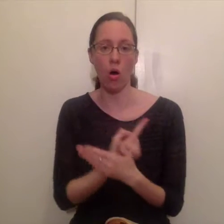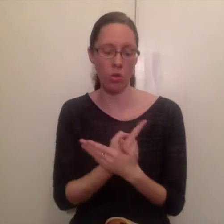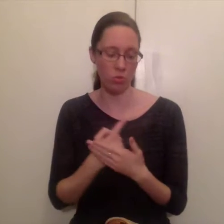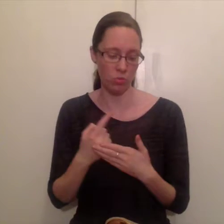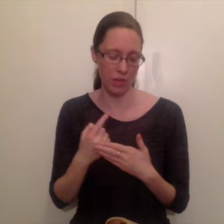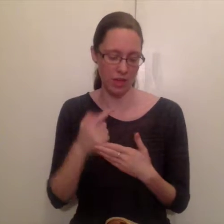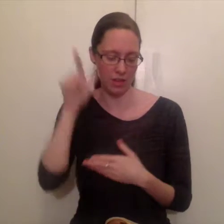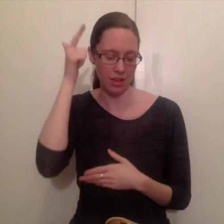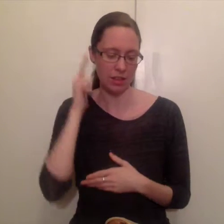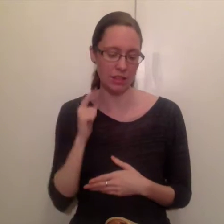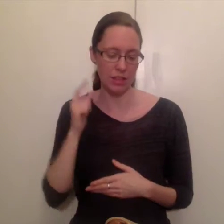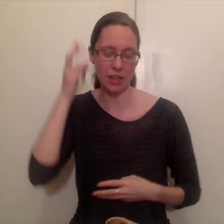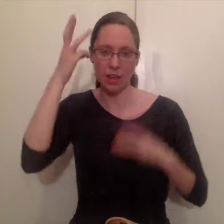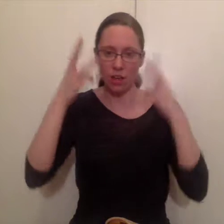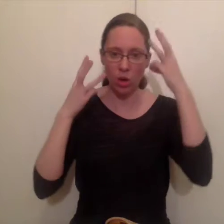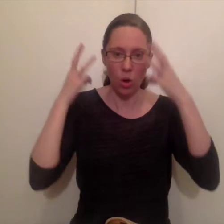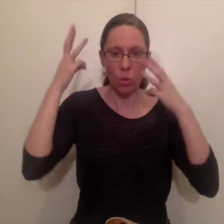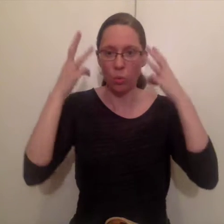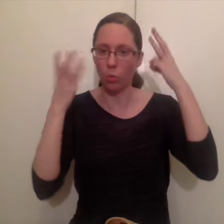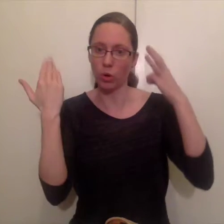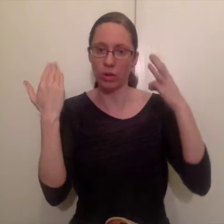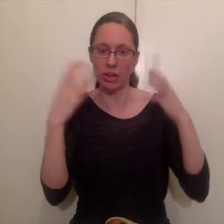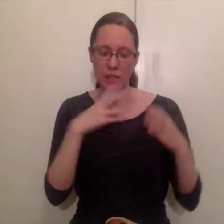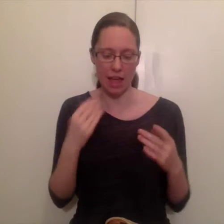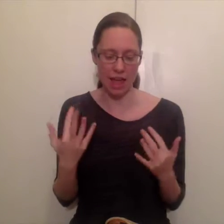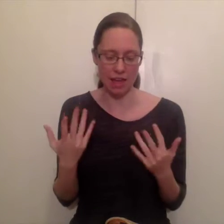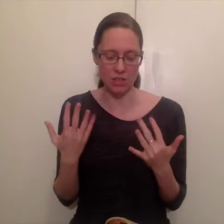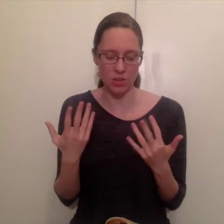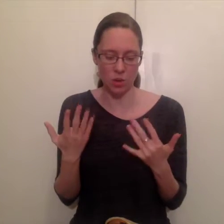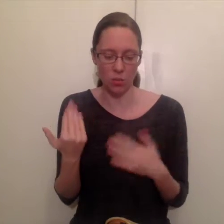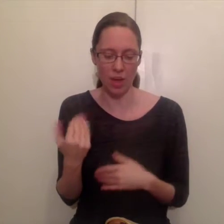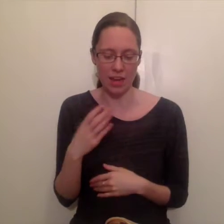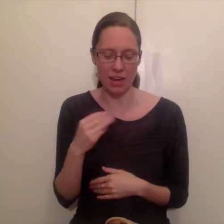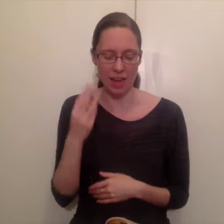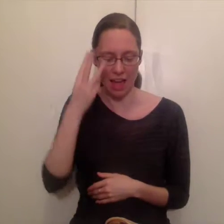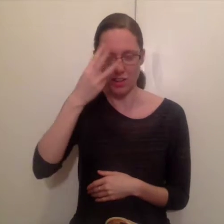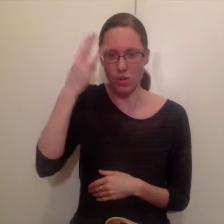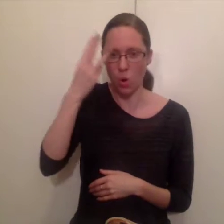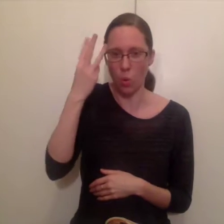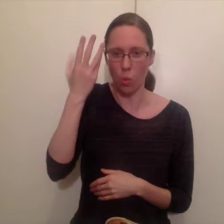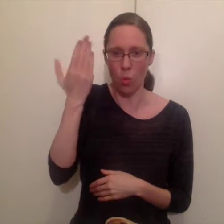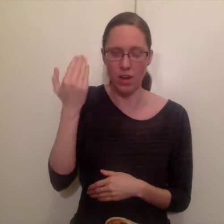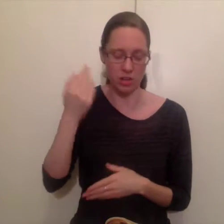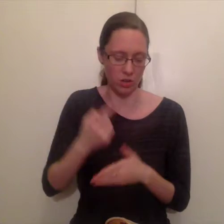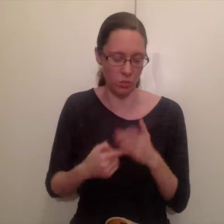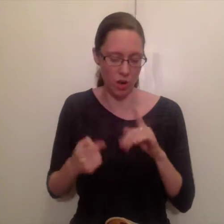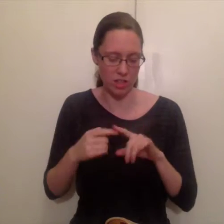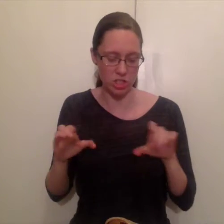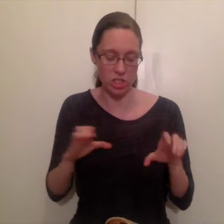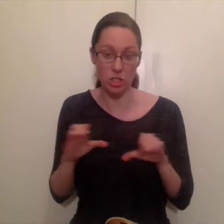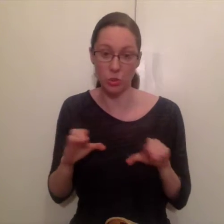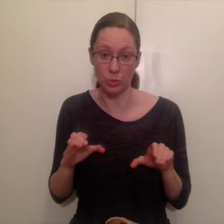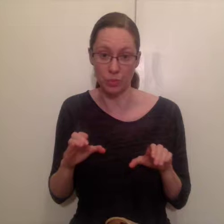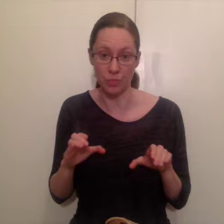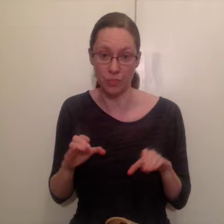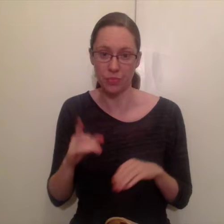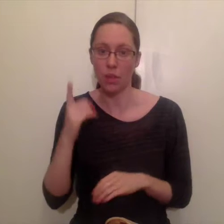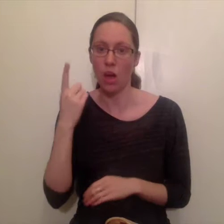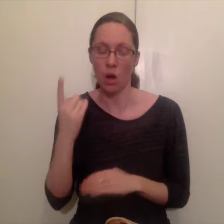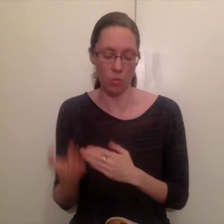All week, Leah worried and waited and wondered what to do.